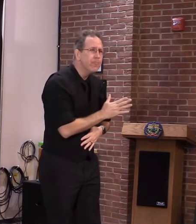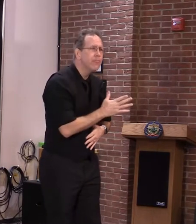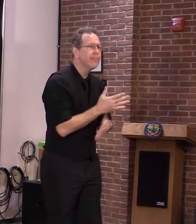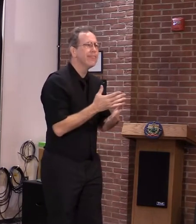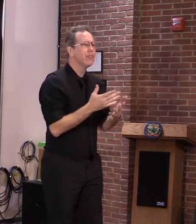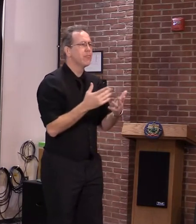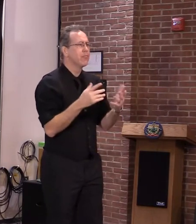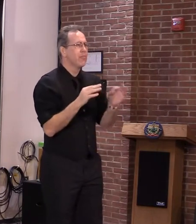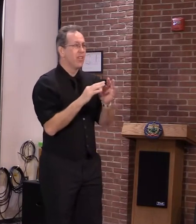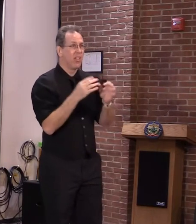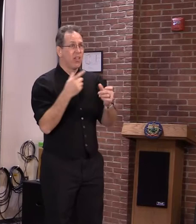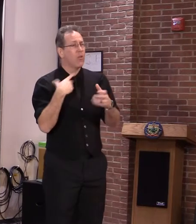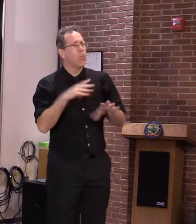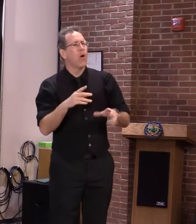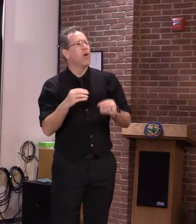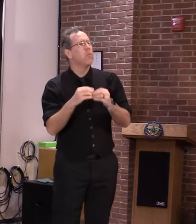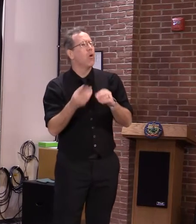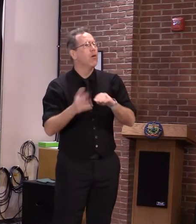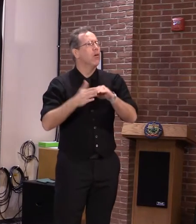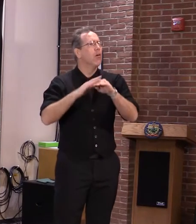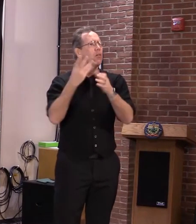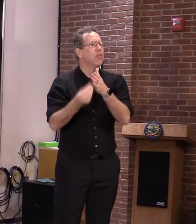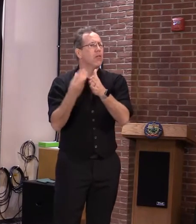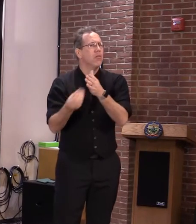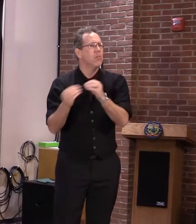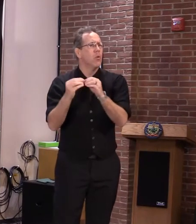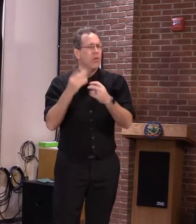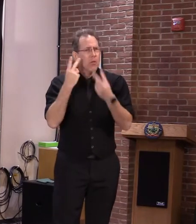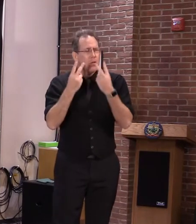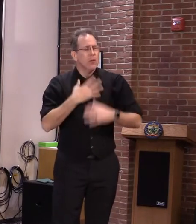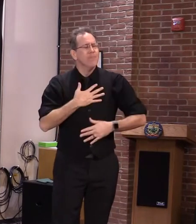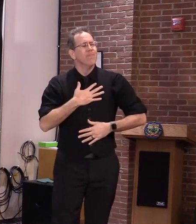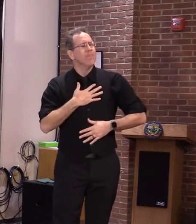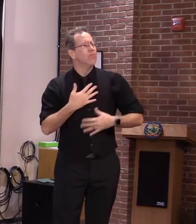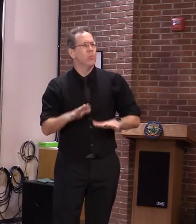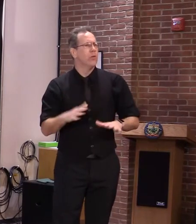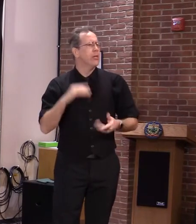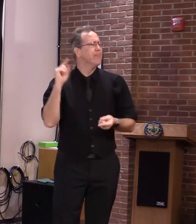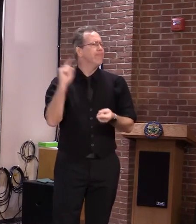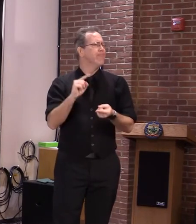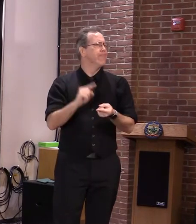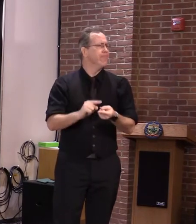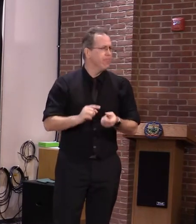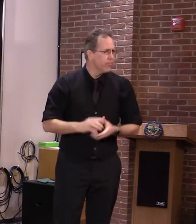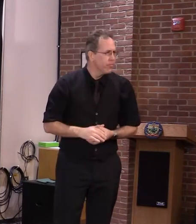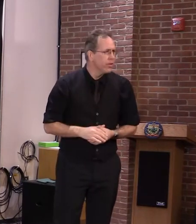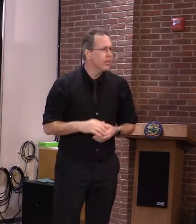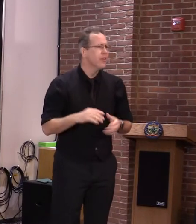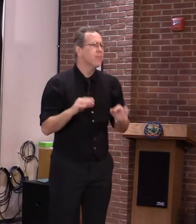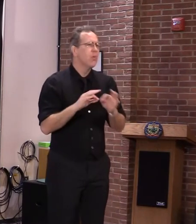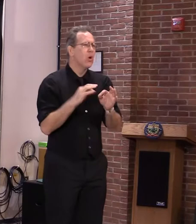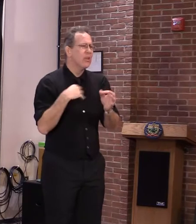future. But we can, again, we can be proud of the fact that we've done,